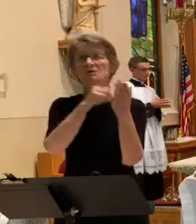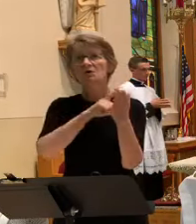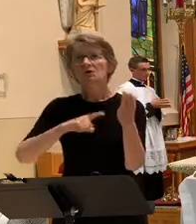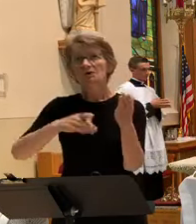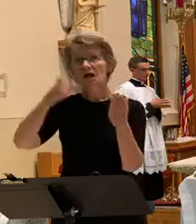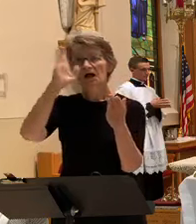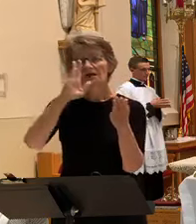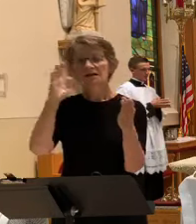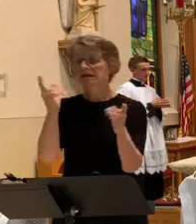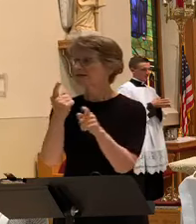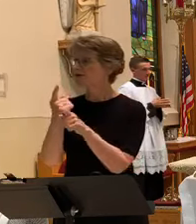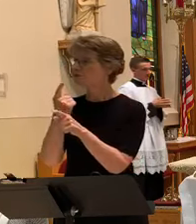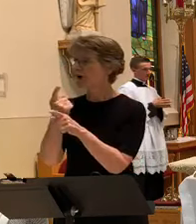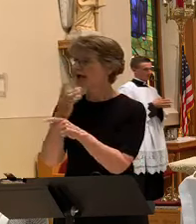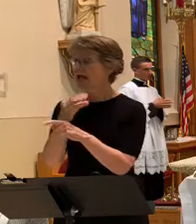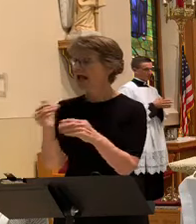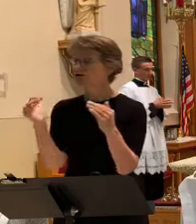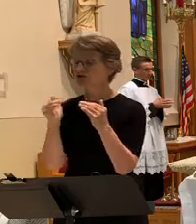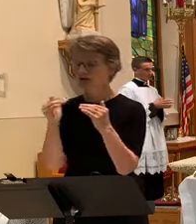the Lord our God.